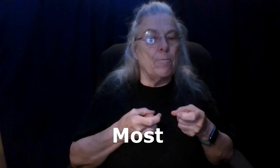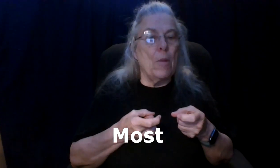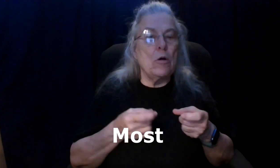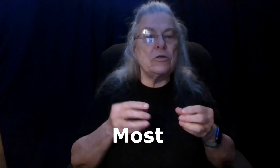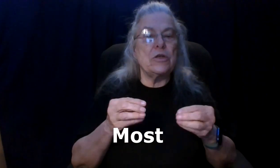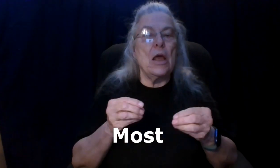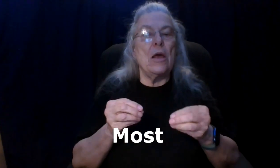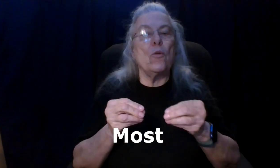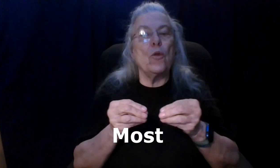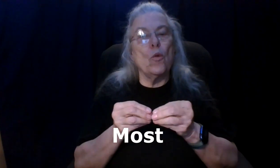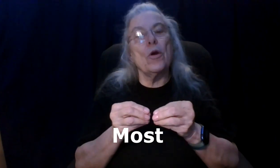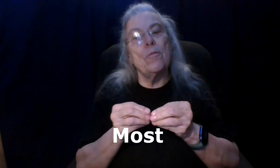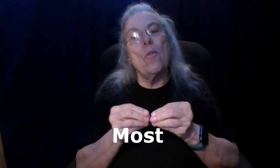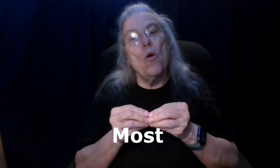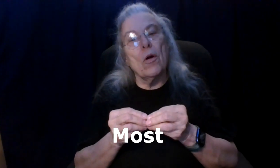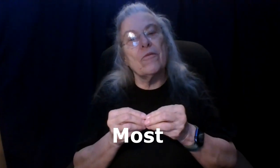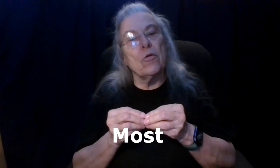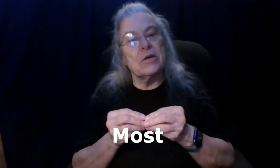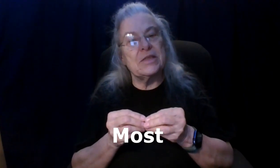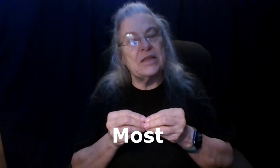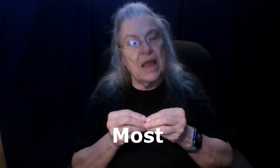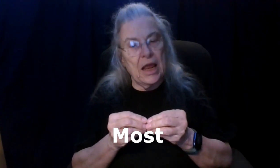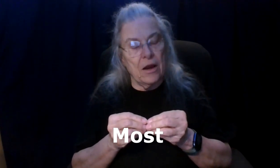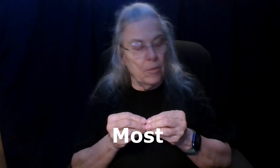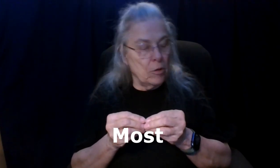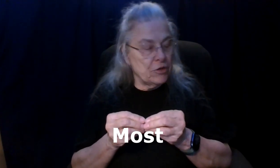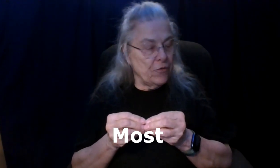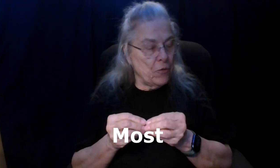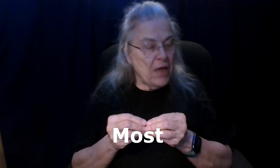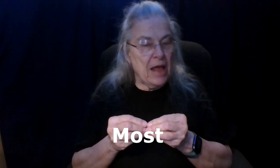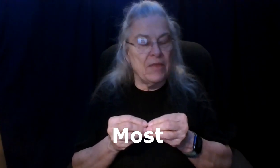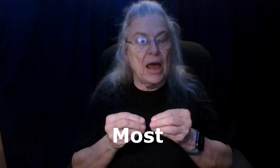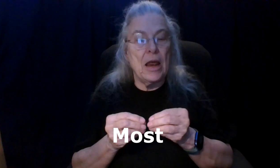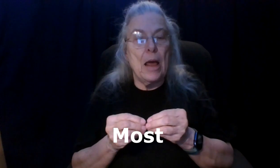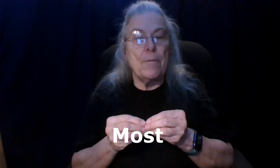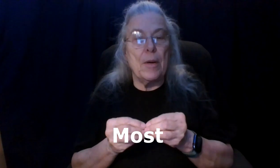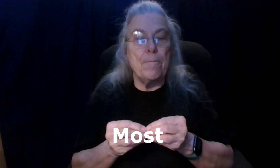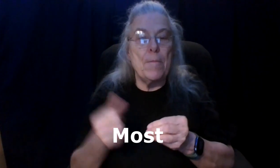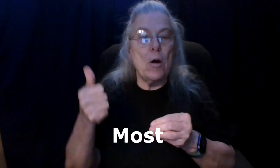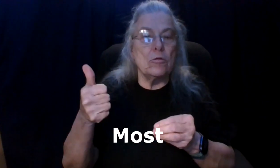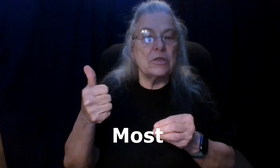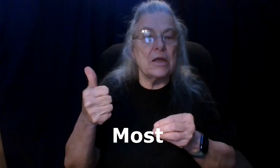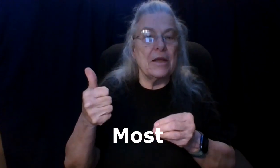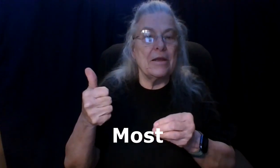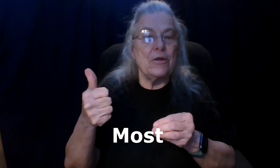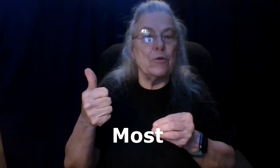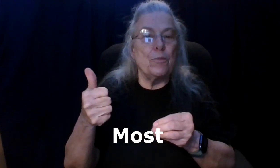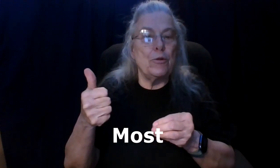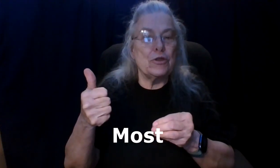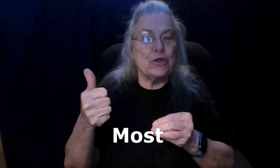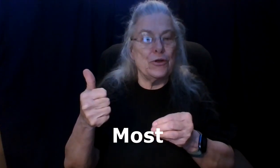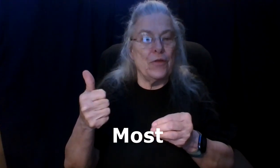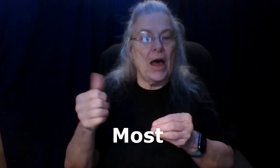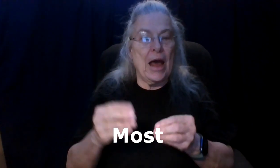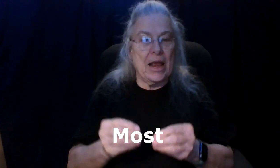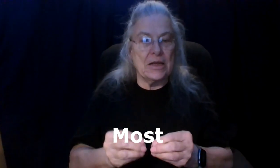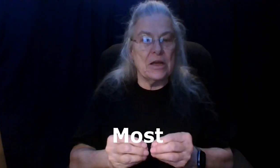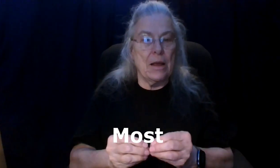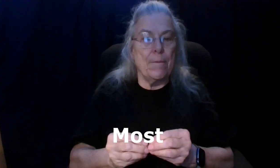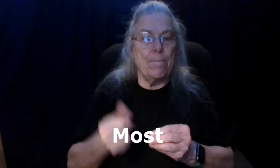Most, the word more, of course, is here. Most of you've had that. But most, you push it to the highest.